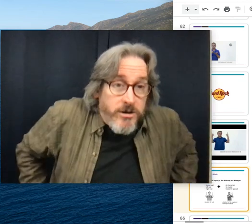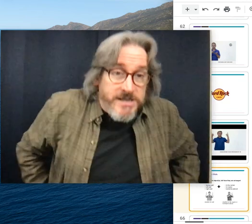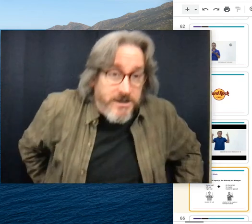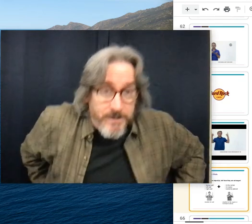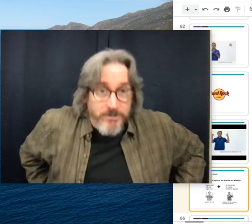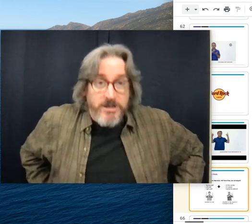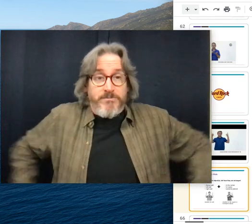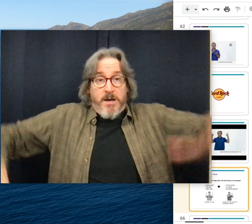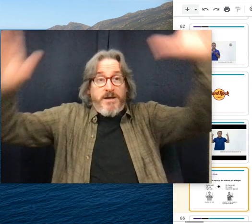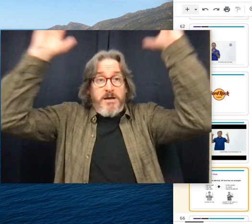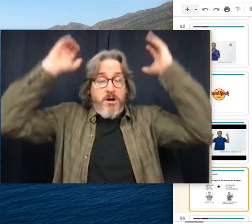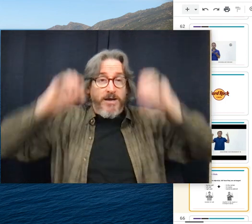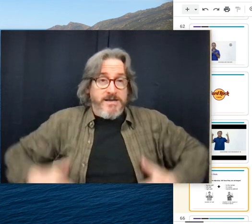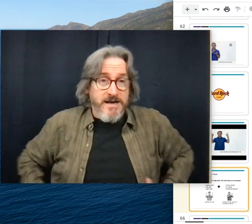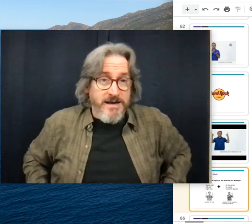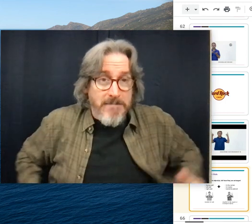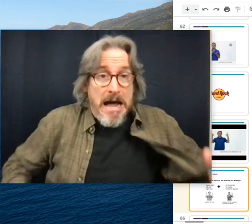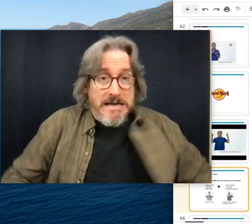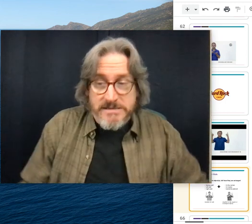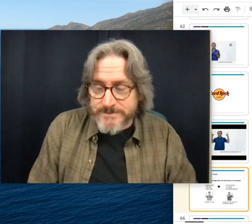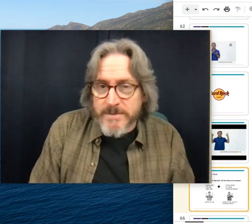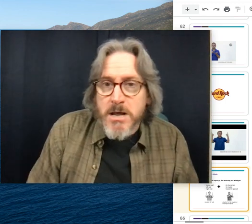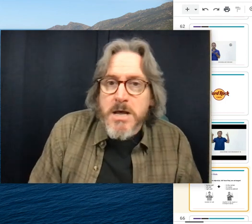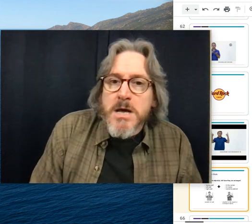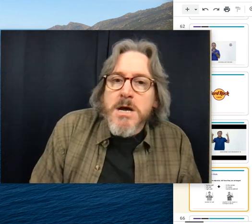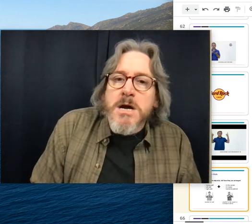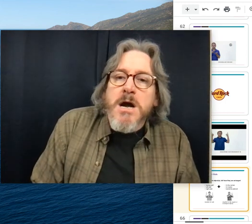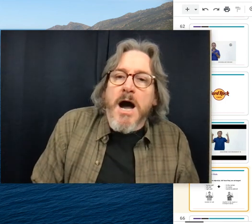Okay, crazy. People keep coming and going. It's like Oz.